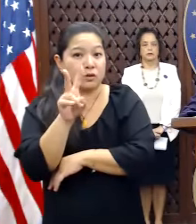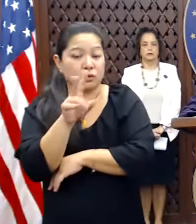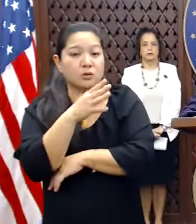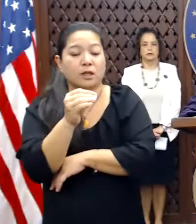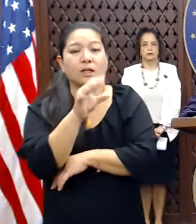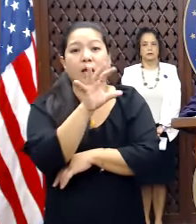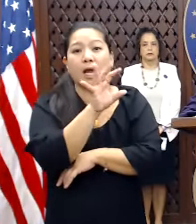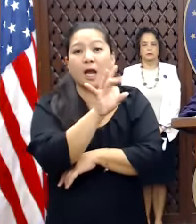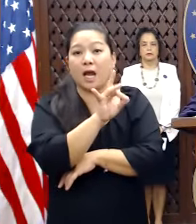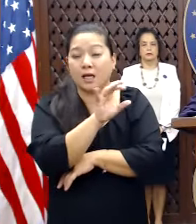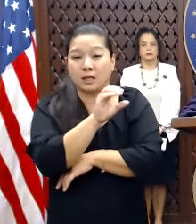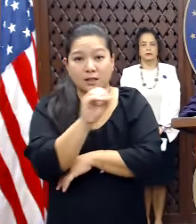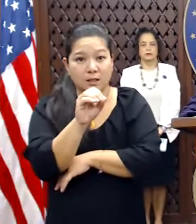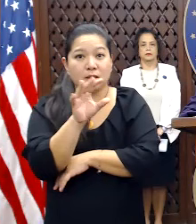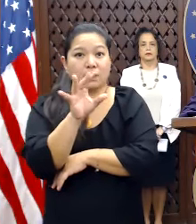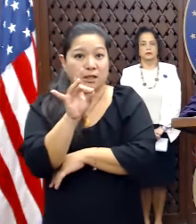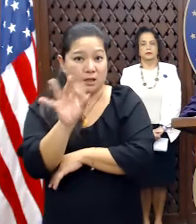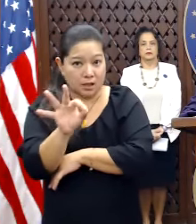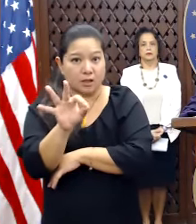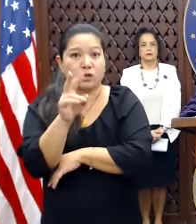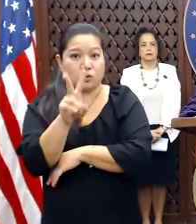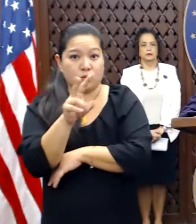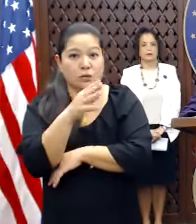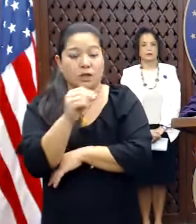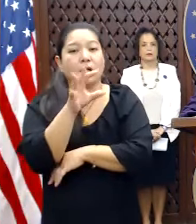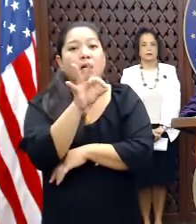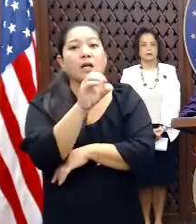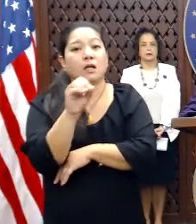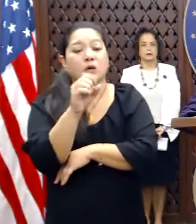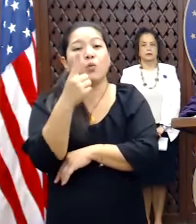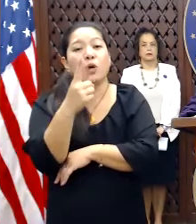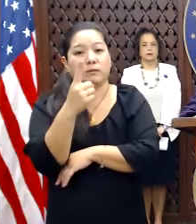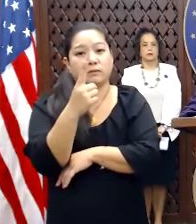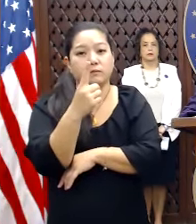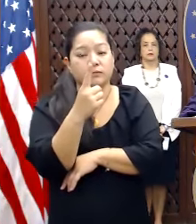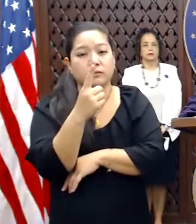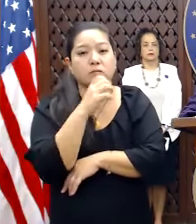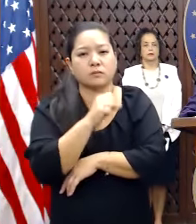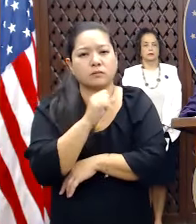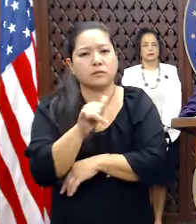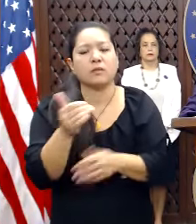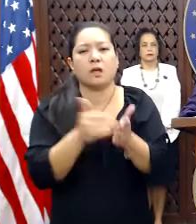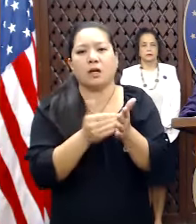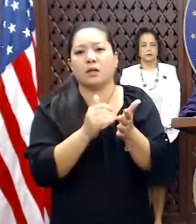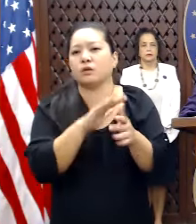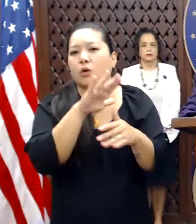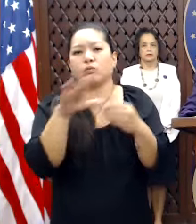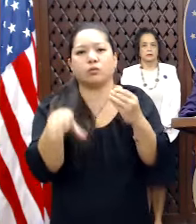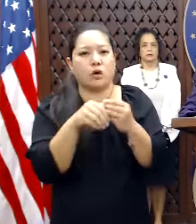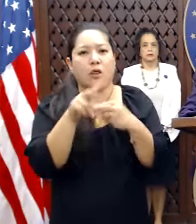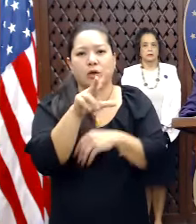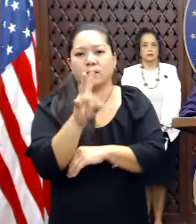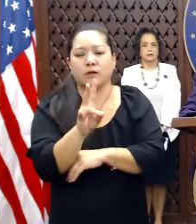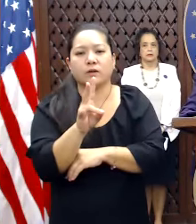2. And 90 age of 90 years and older, 1. And again, that's a grand total of 37.